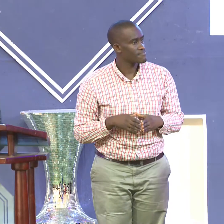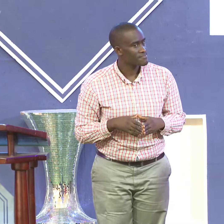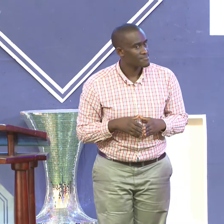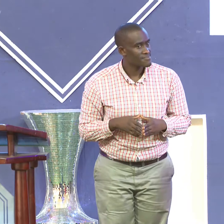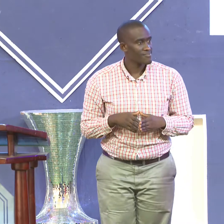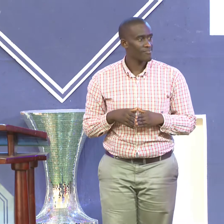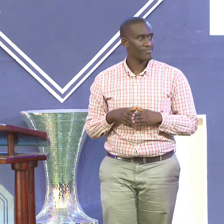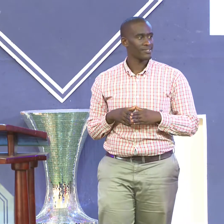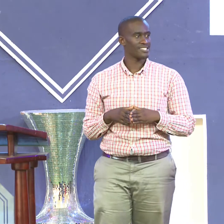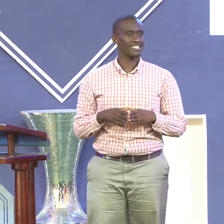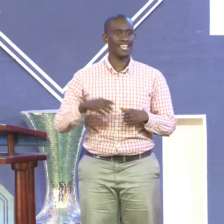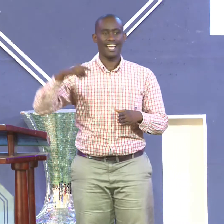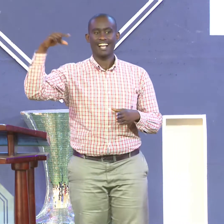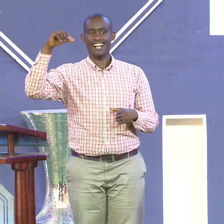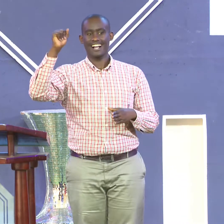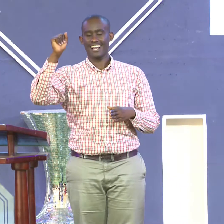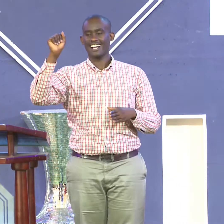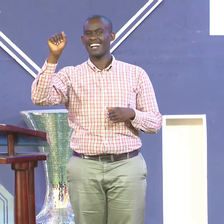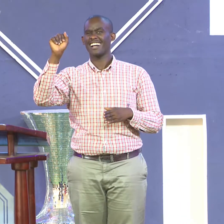Abagirugas. The Gagashite spirit.